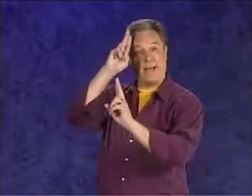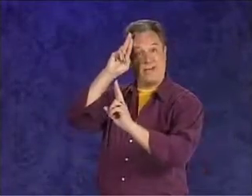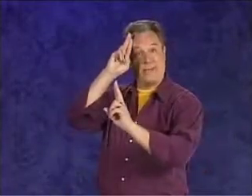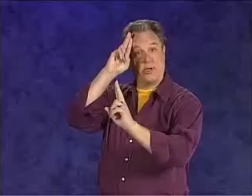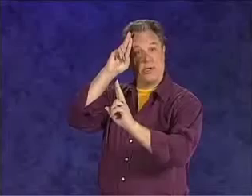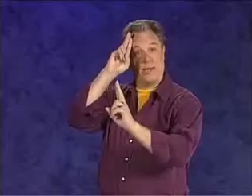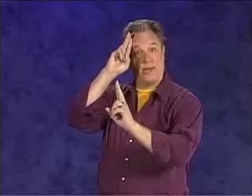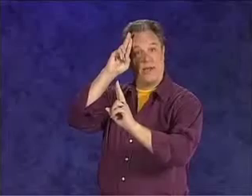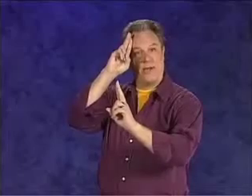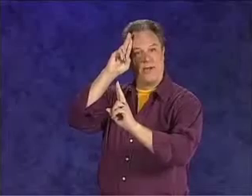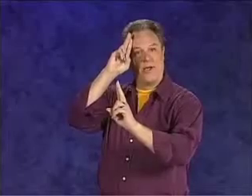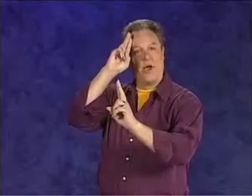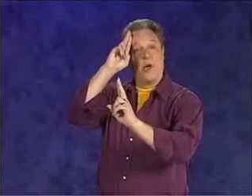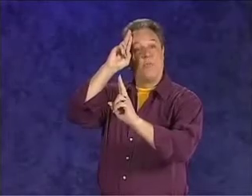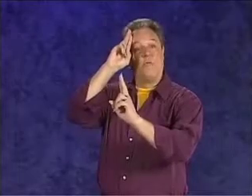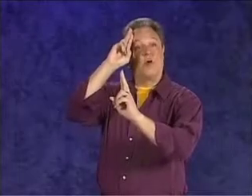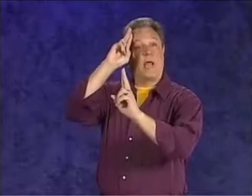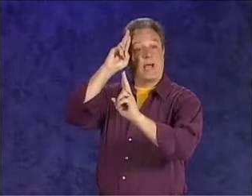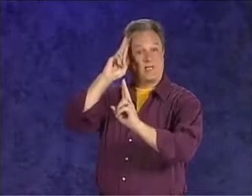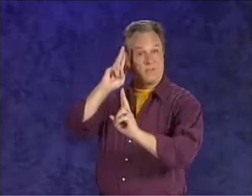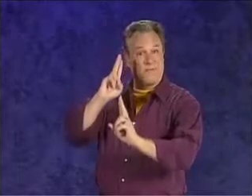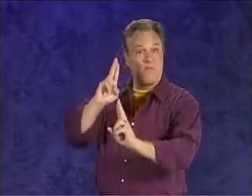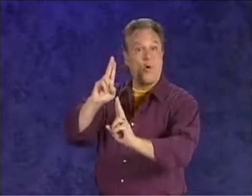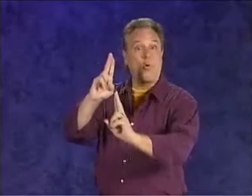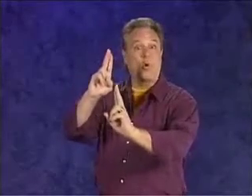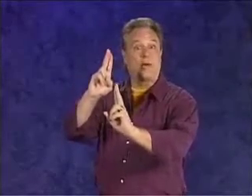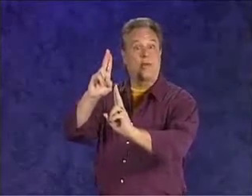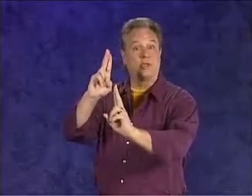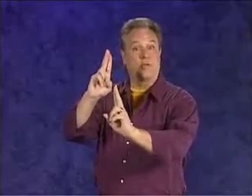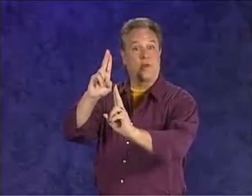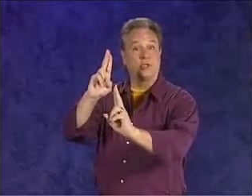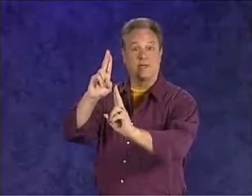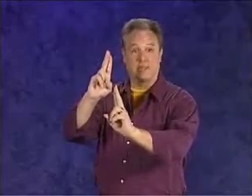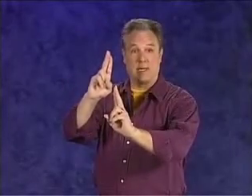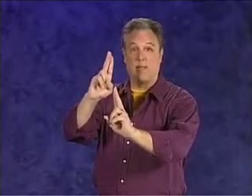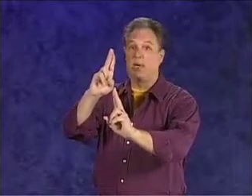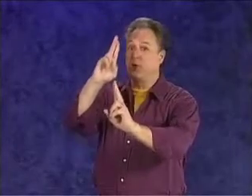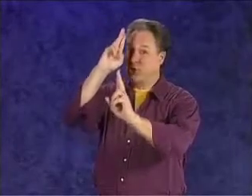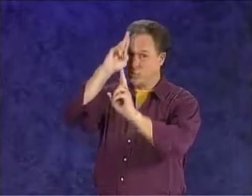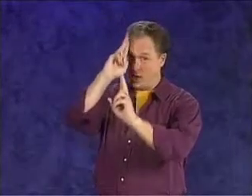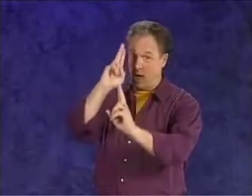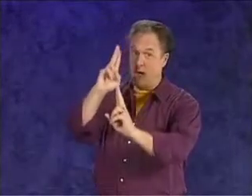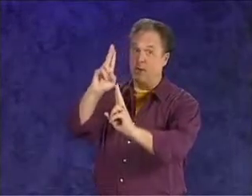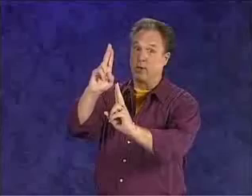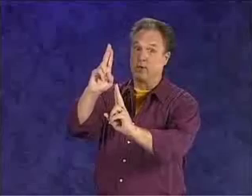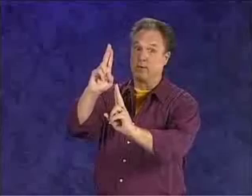hand near your head. Move your hands forward in the direction of someone you honor.